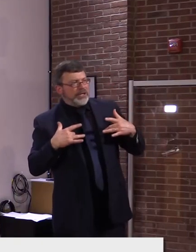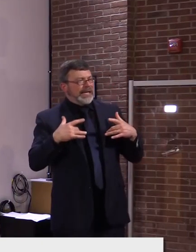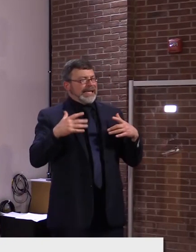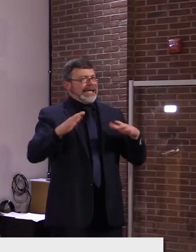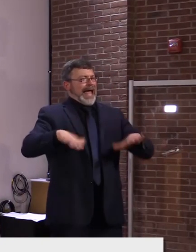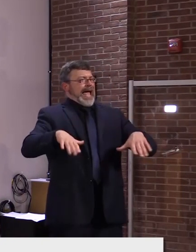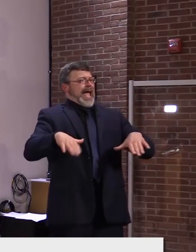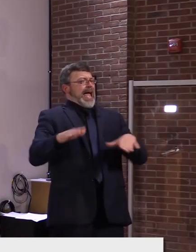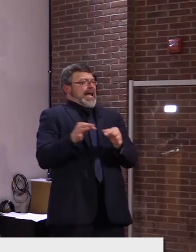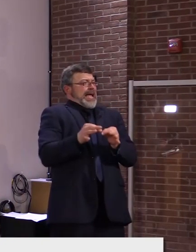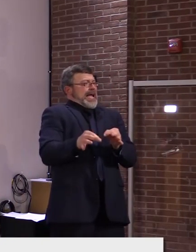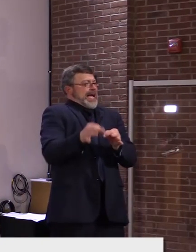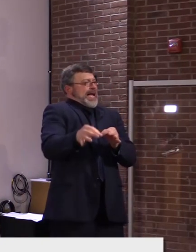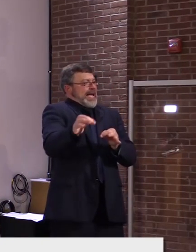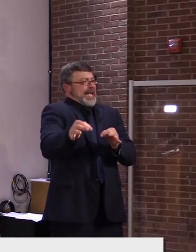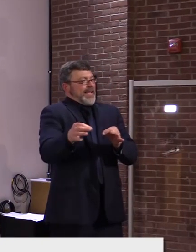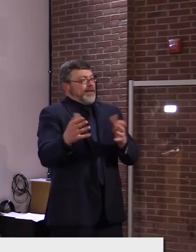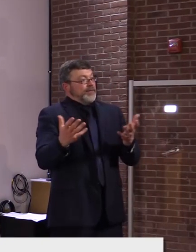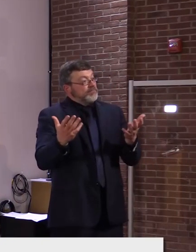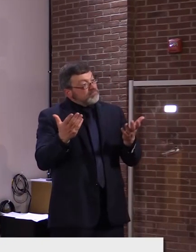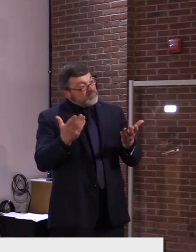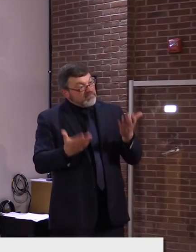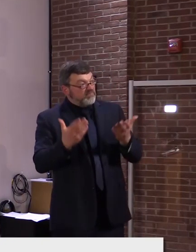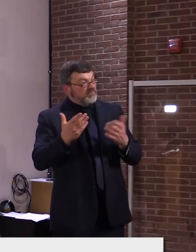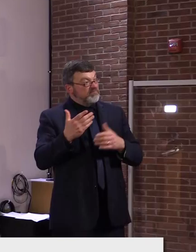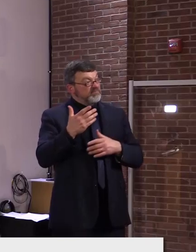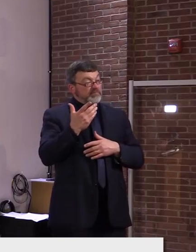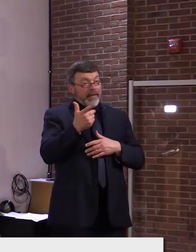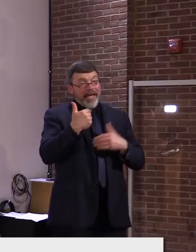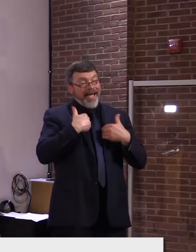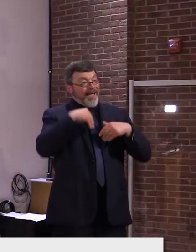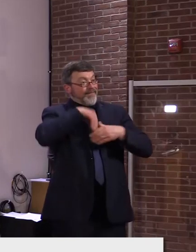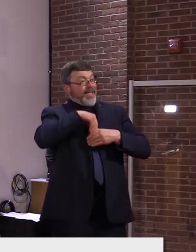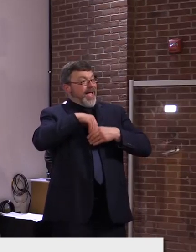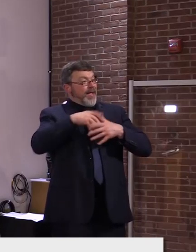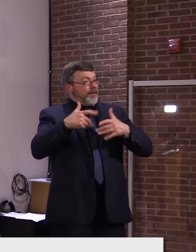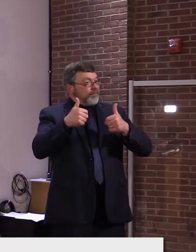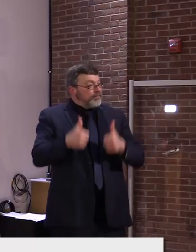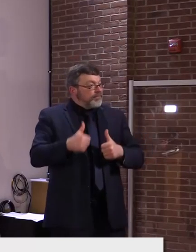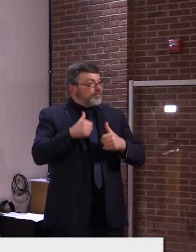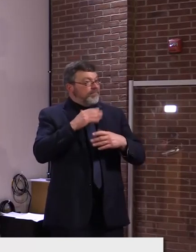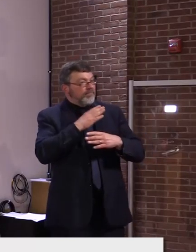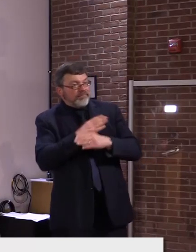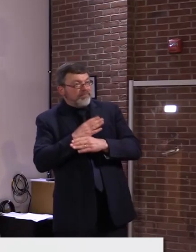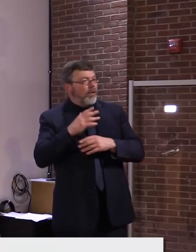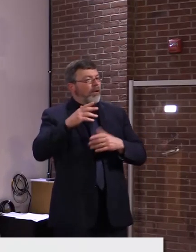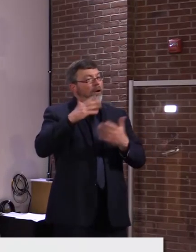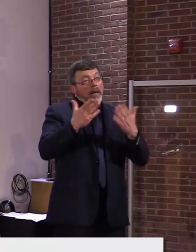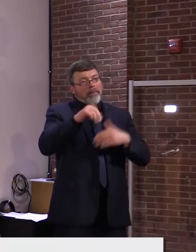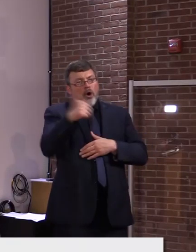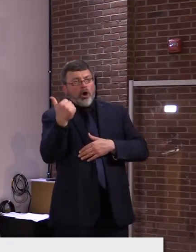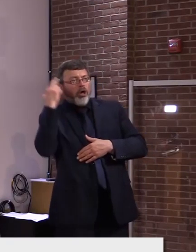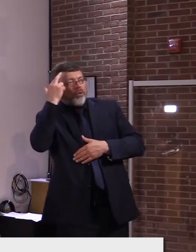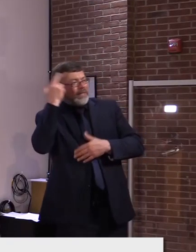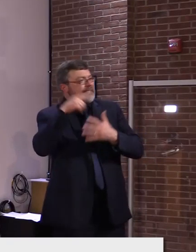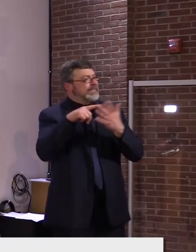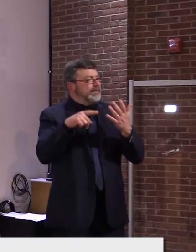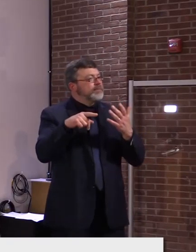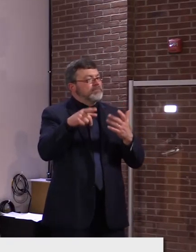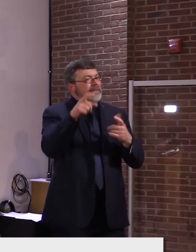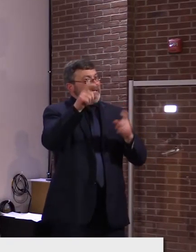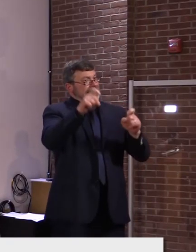own circumstances, as you've been doing daily for over a year now. Are you outdoors? Is it crowded?